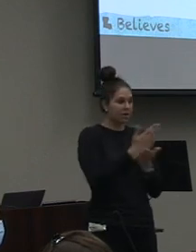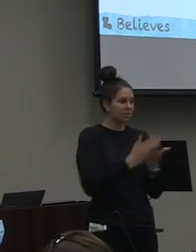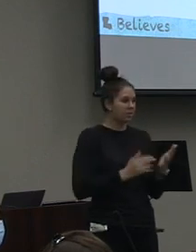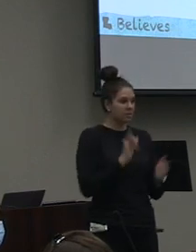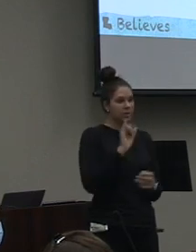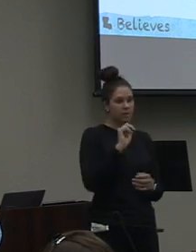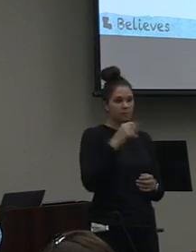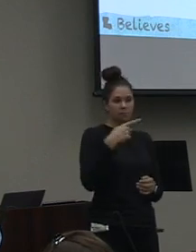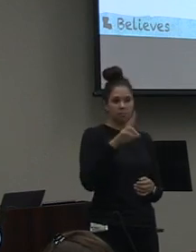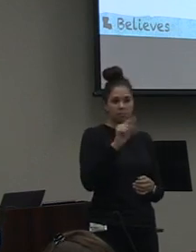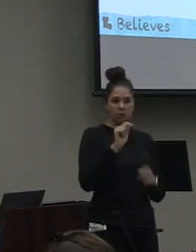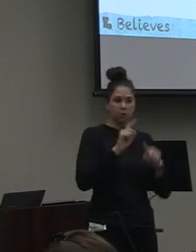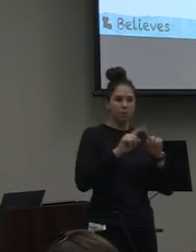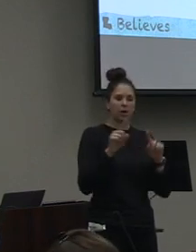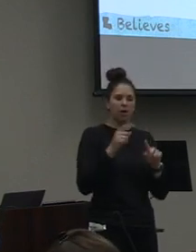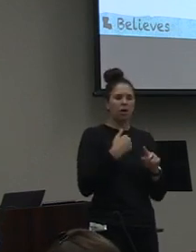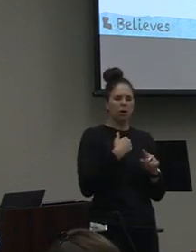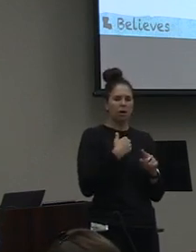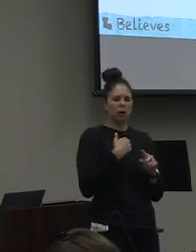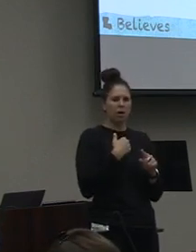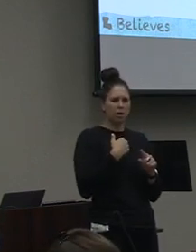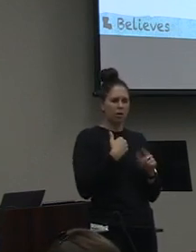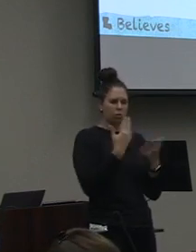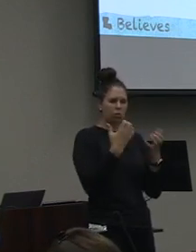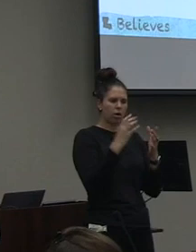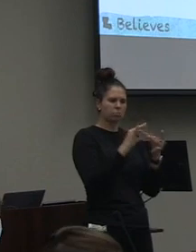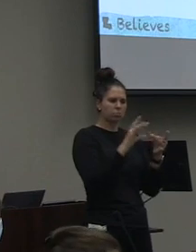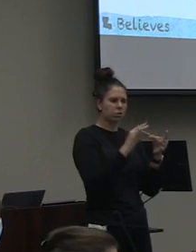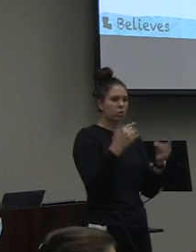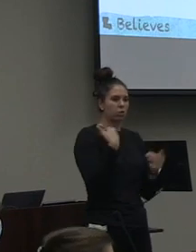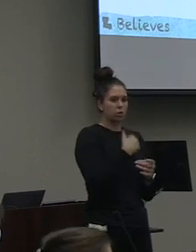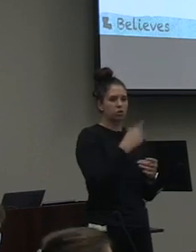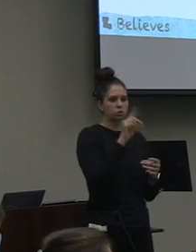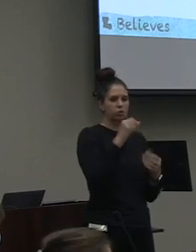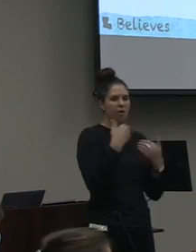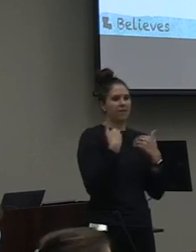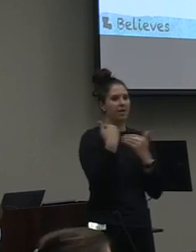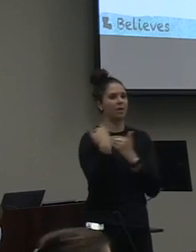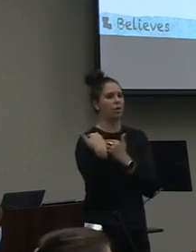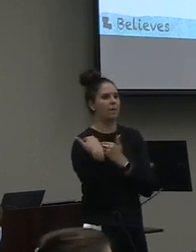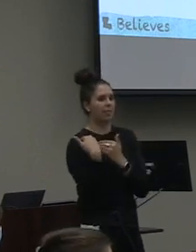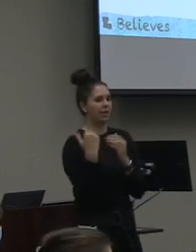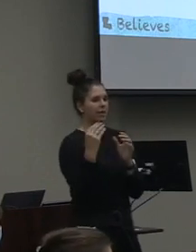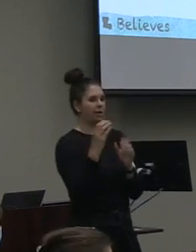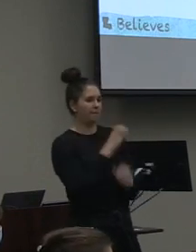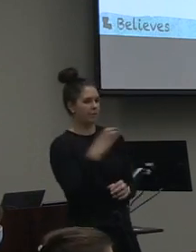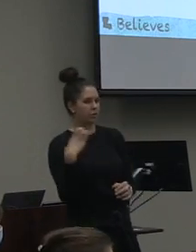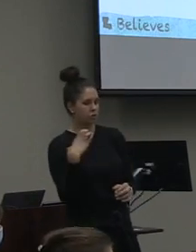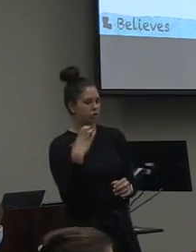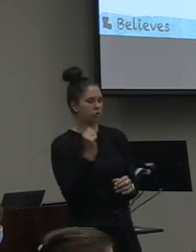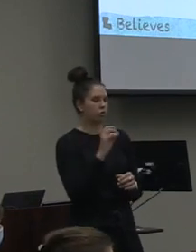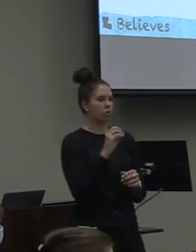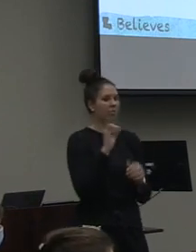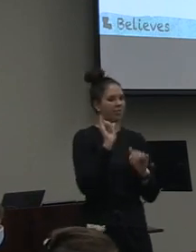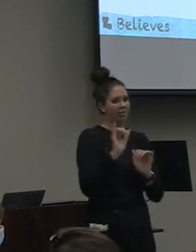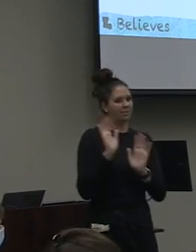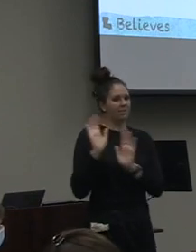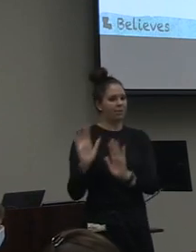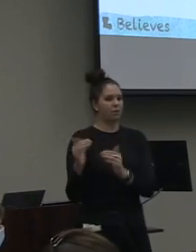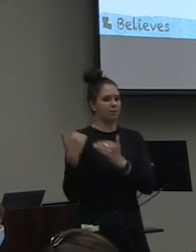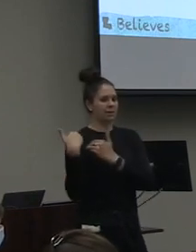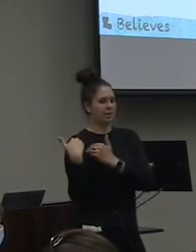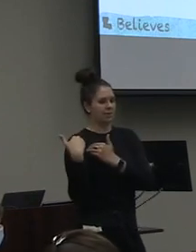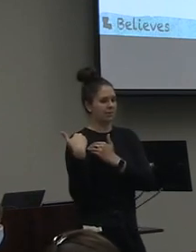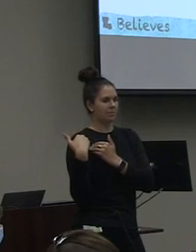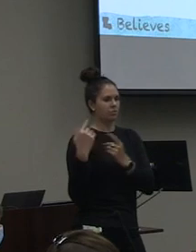input, but I will say that we do have an accountability commission, and so it is the task of the accountability